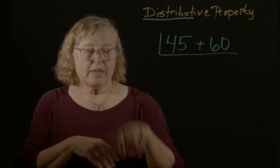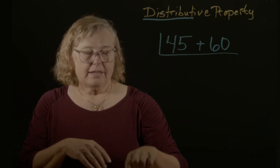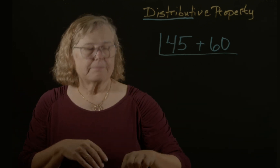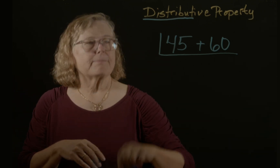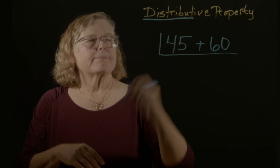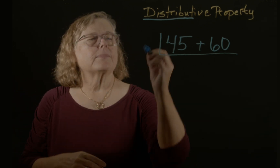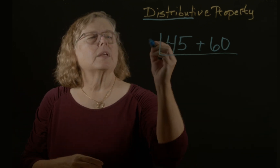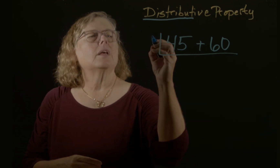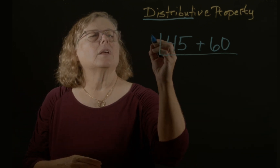whole number. Good job.